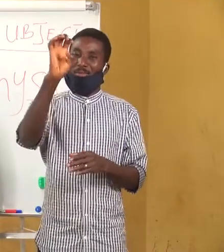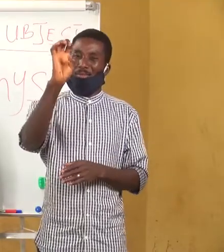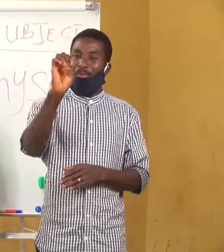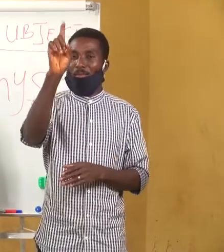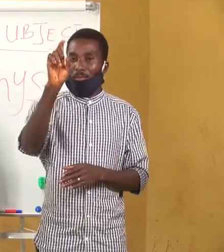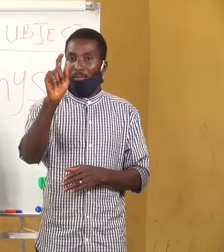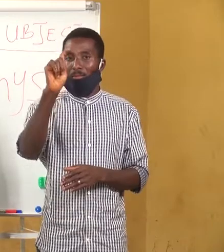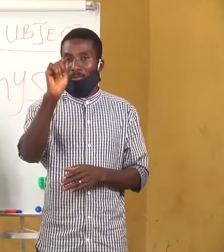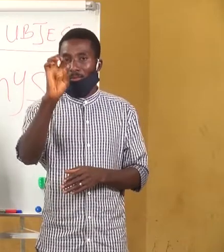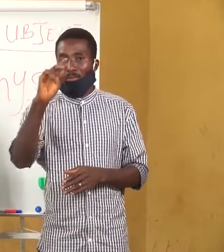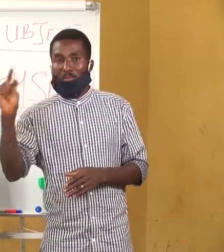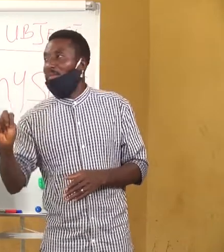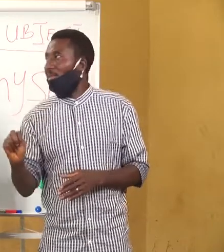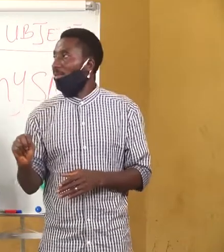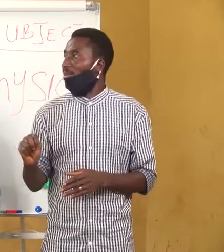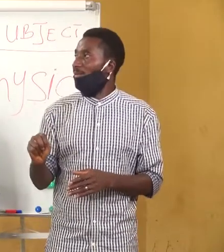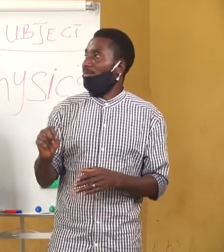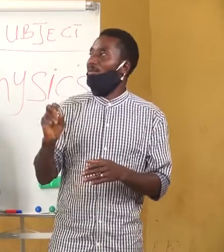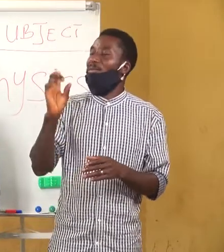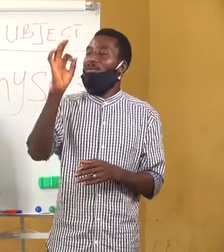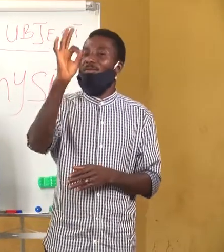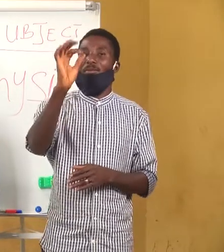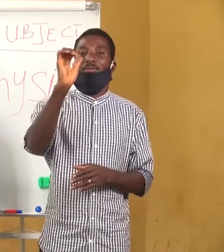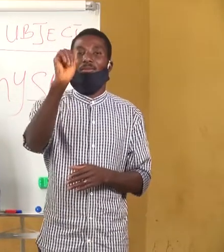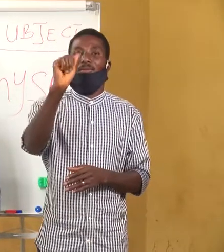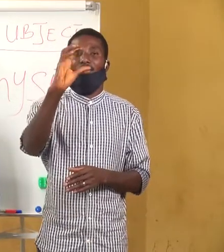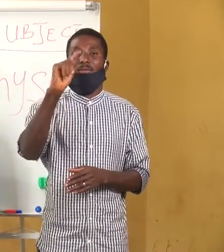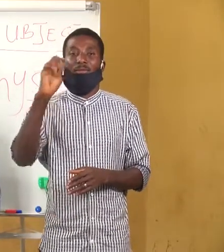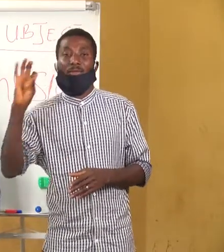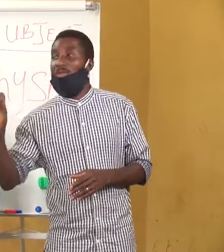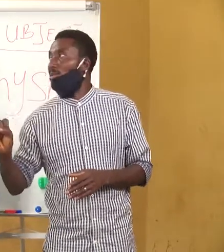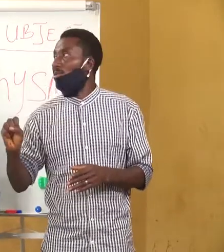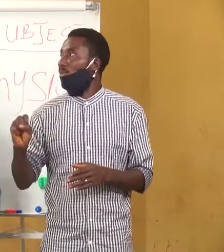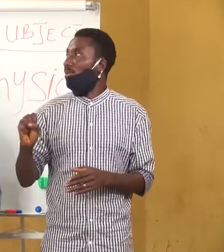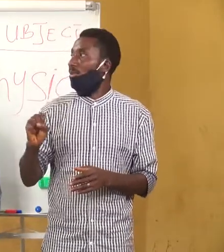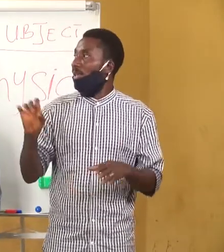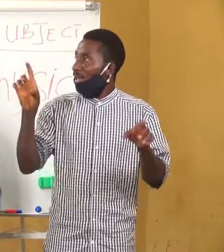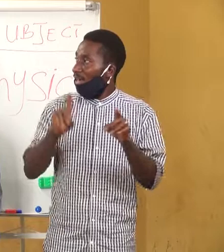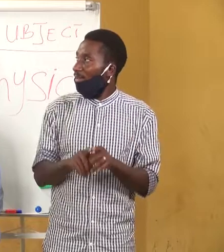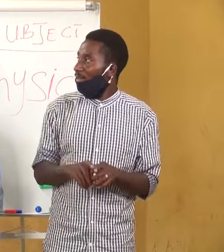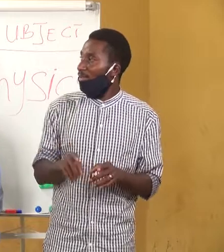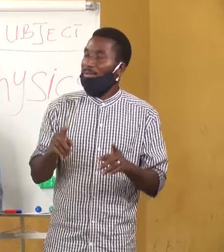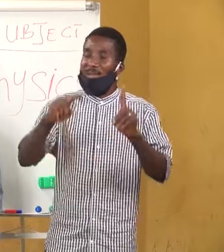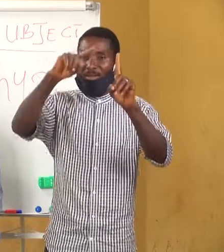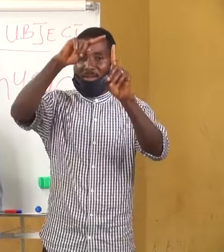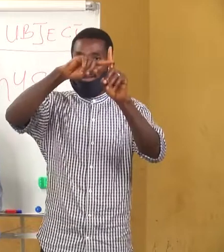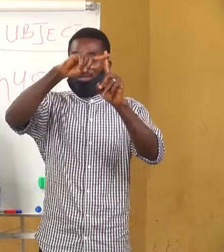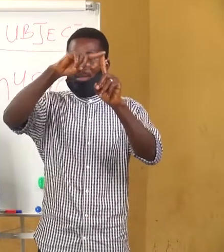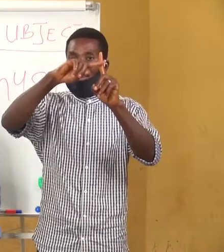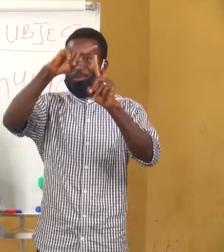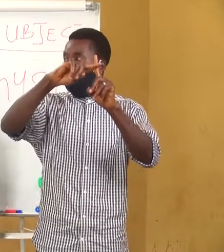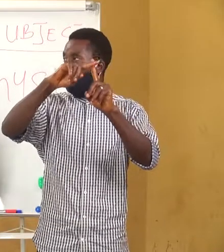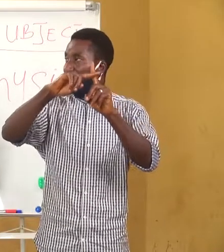into smaller parts, and a number is affected as initially seen.